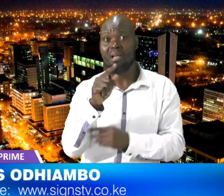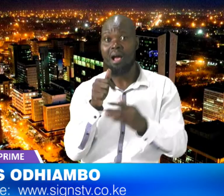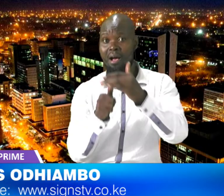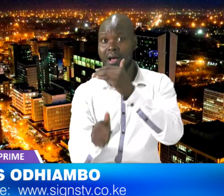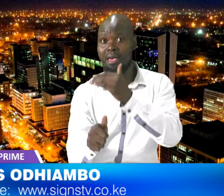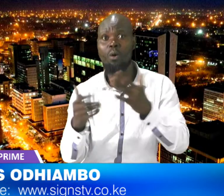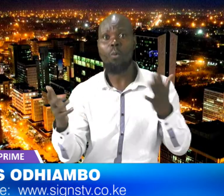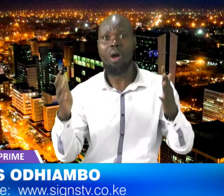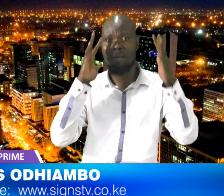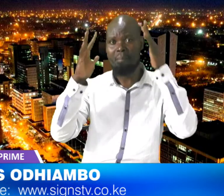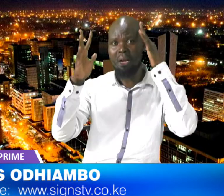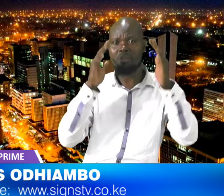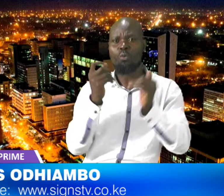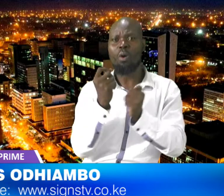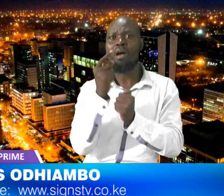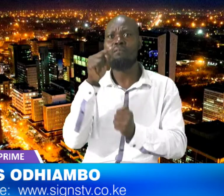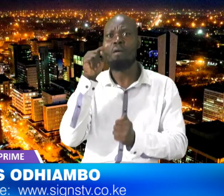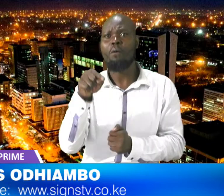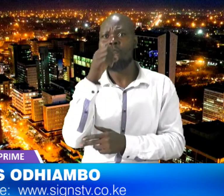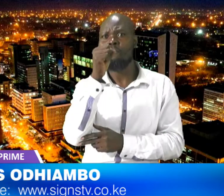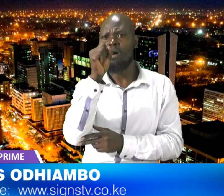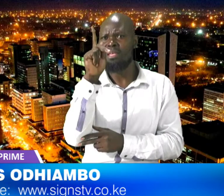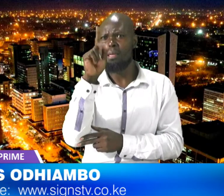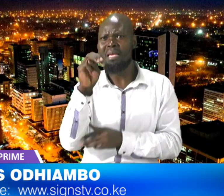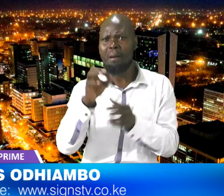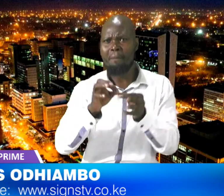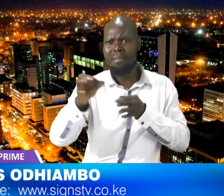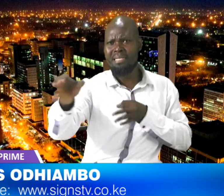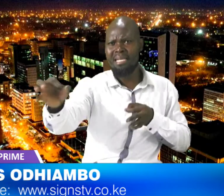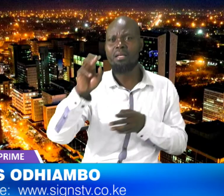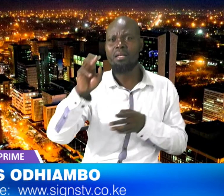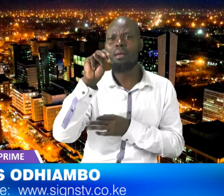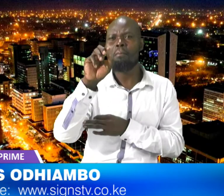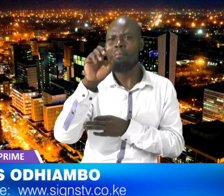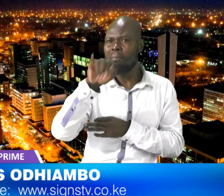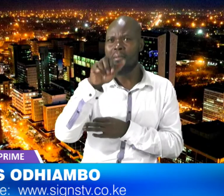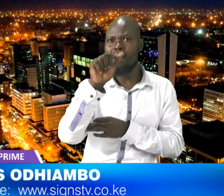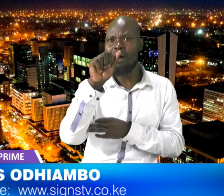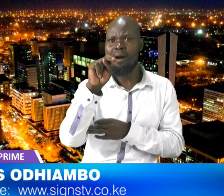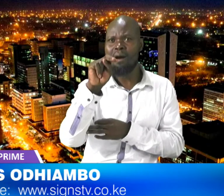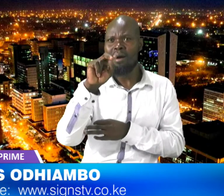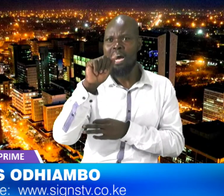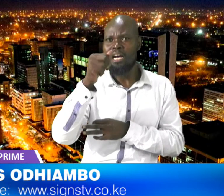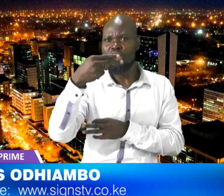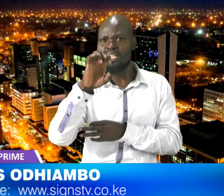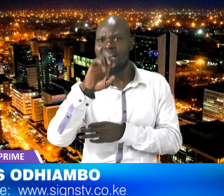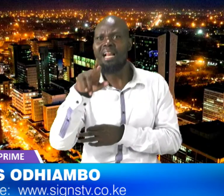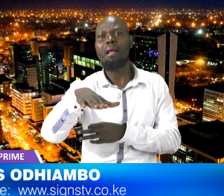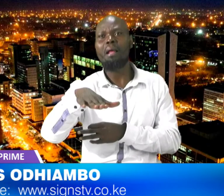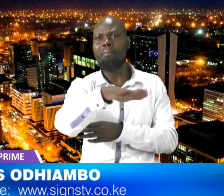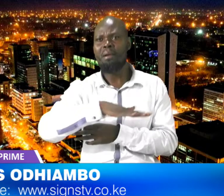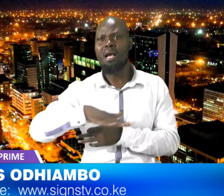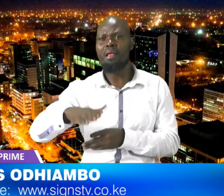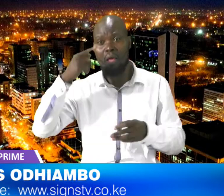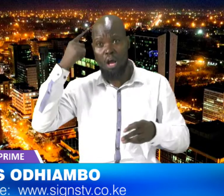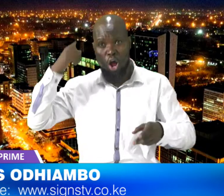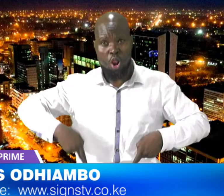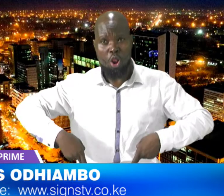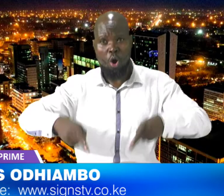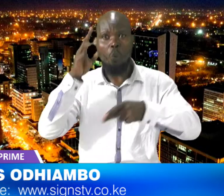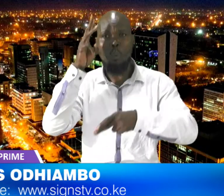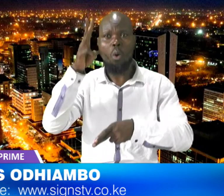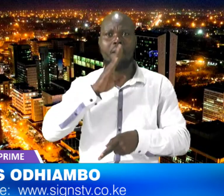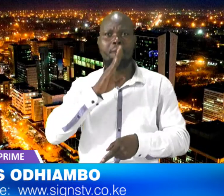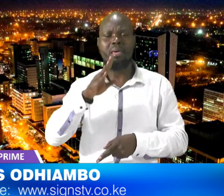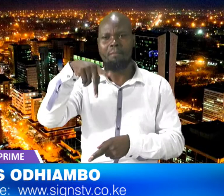Authority. Under this initiative, the 11.5 kilometer Mja Naheri Ngomeni